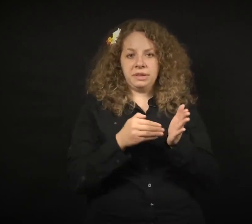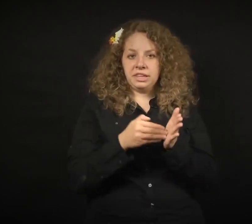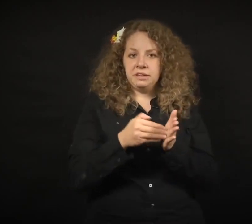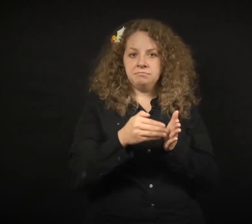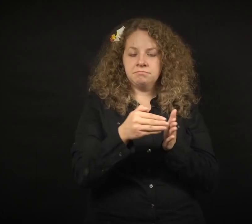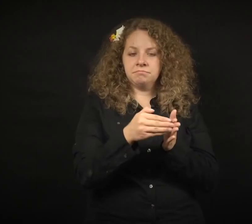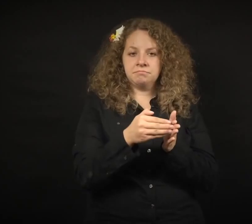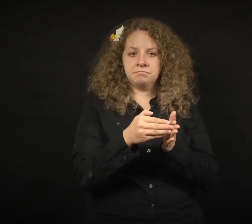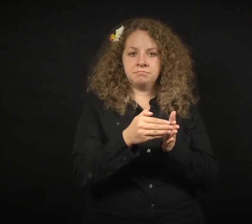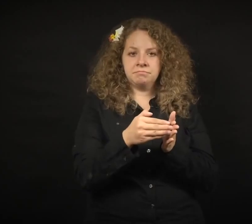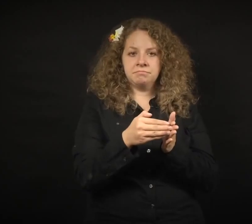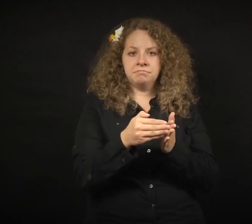frequently.